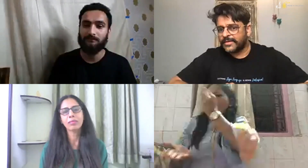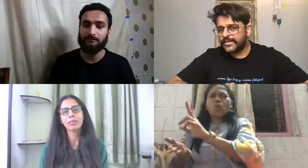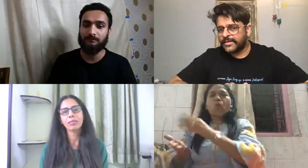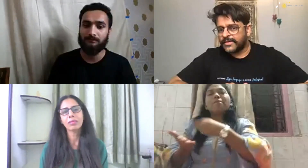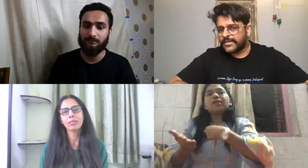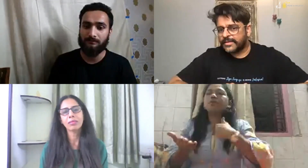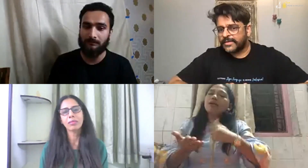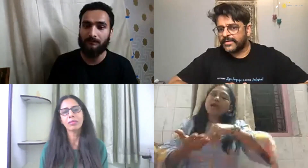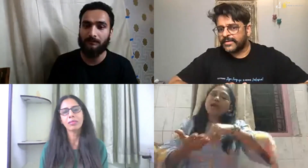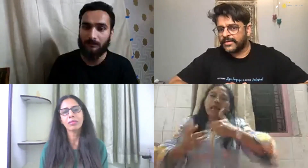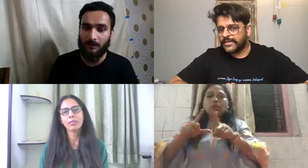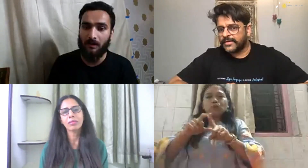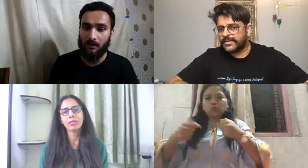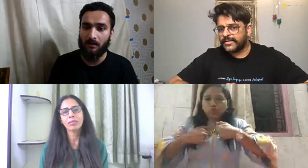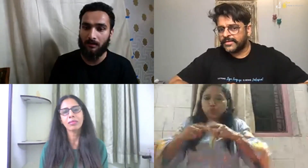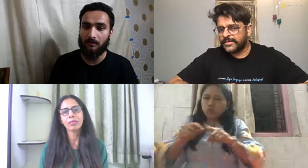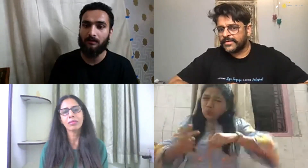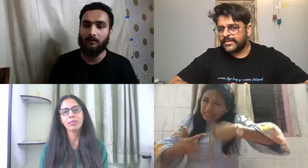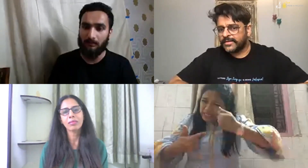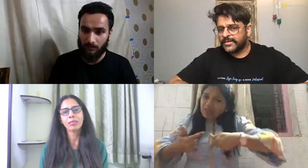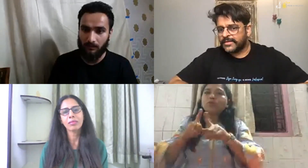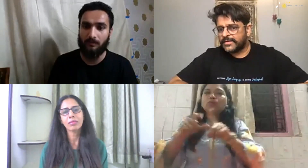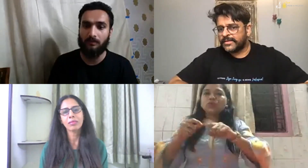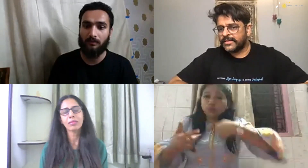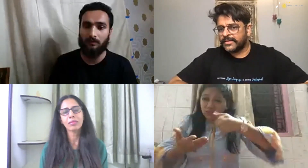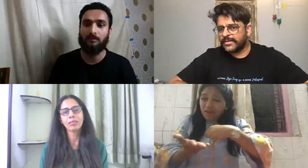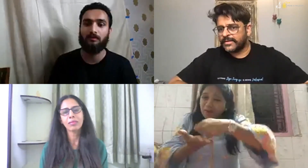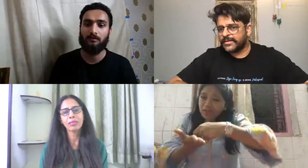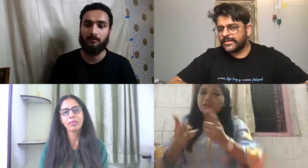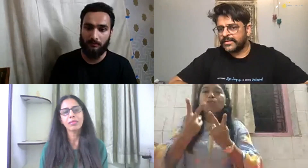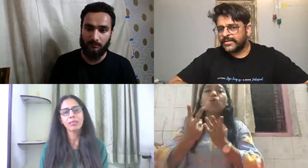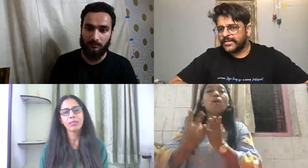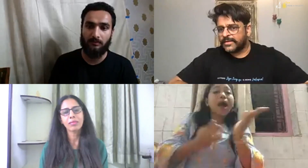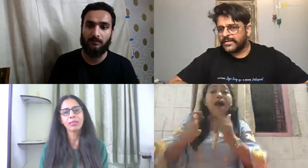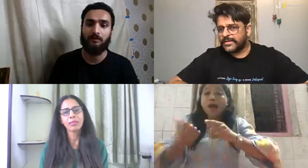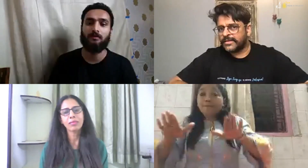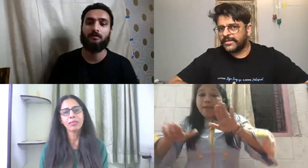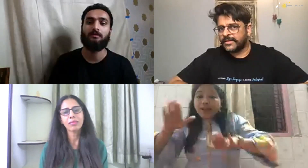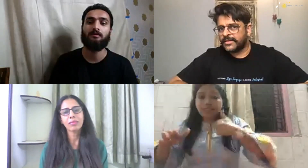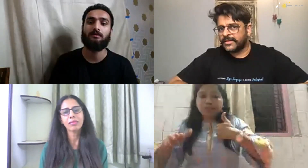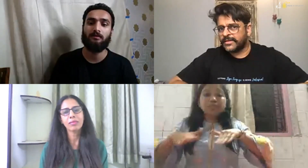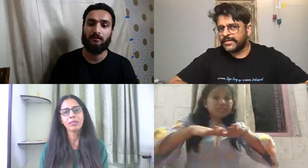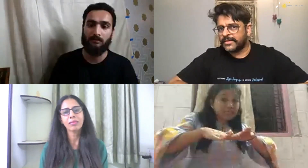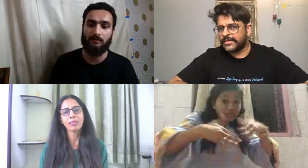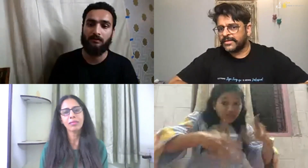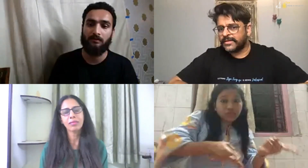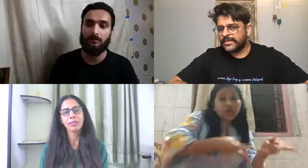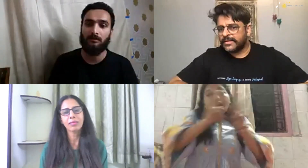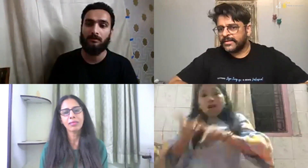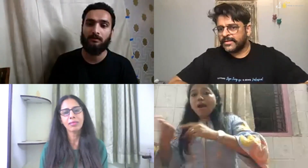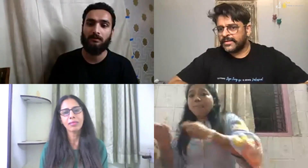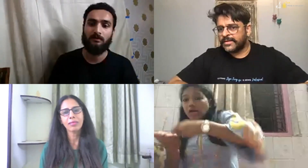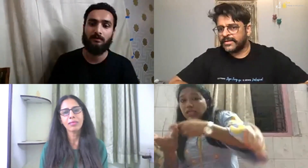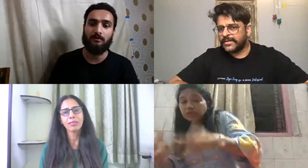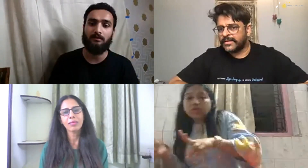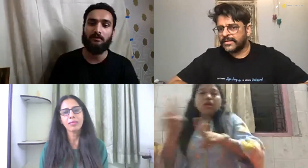Mehendi. So I've been doing many work as well. I've been making the designs by myself,